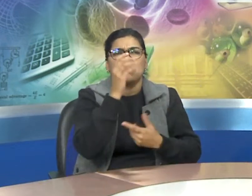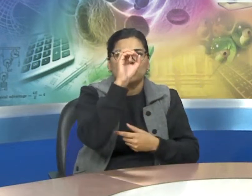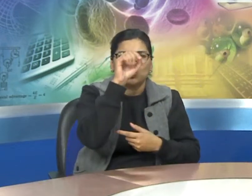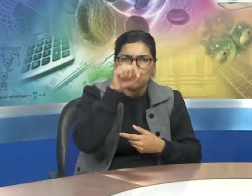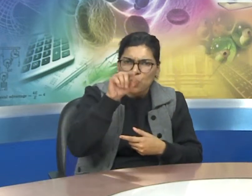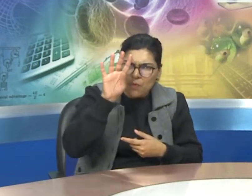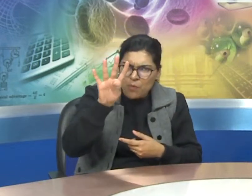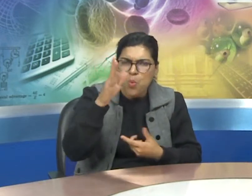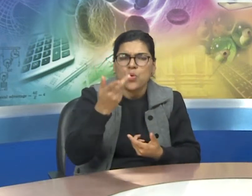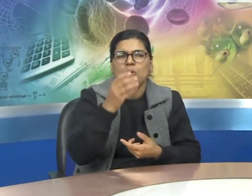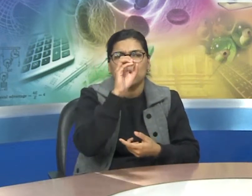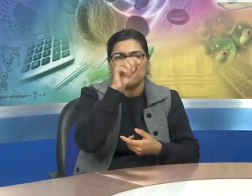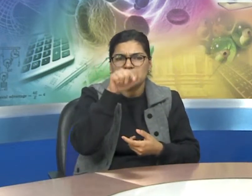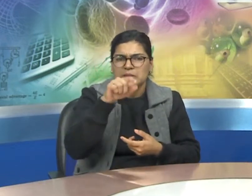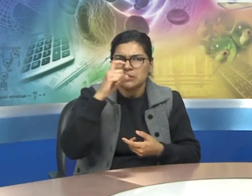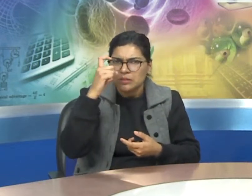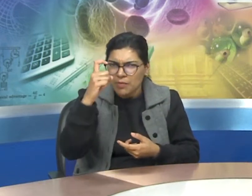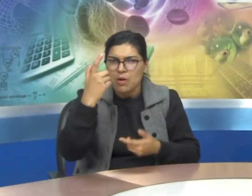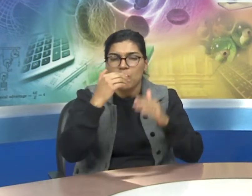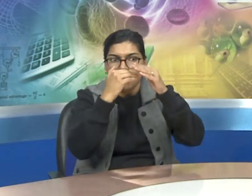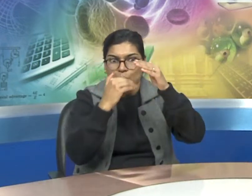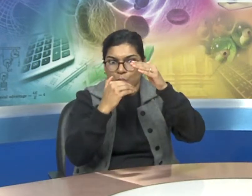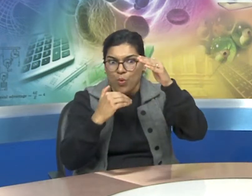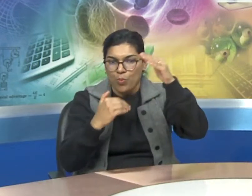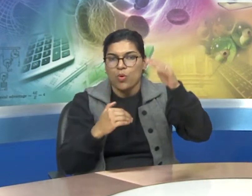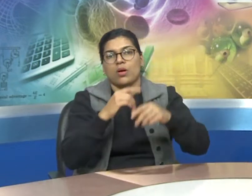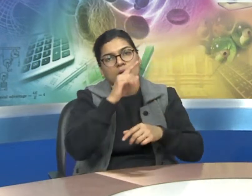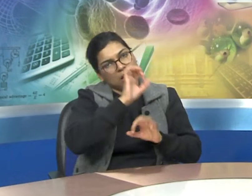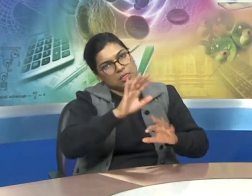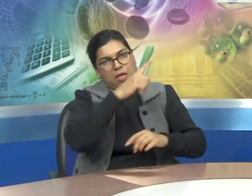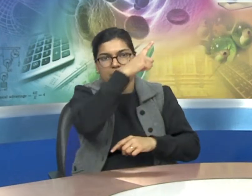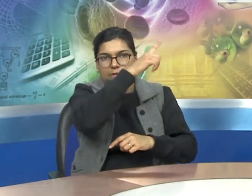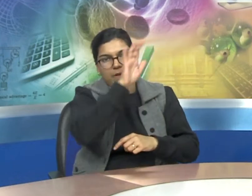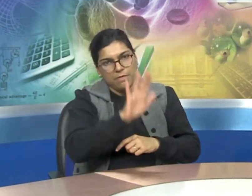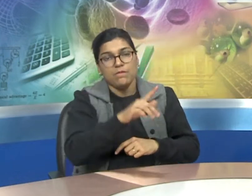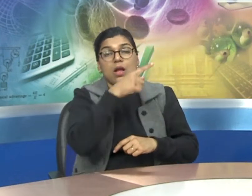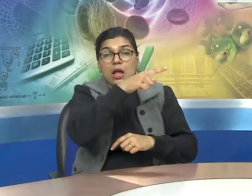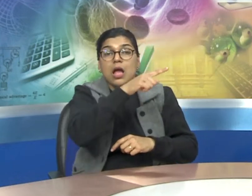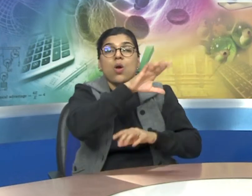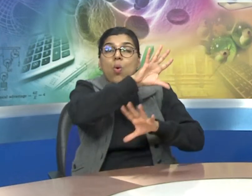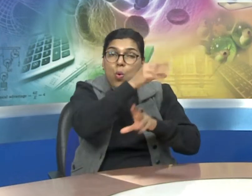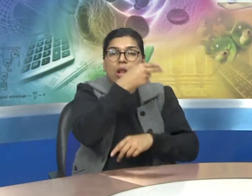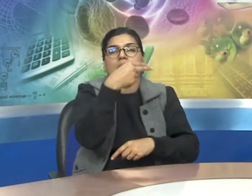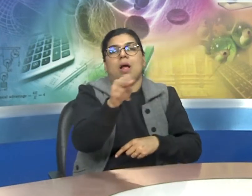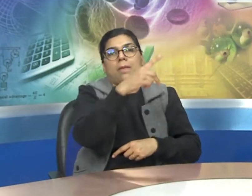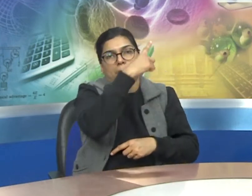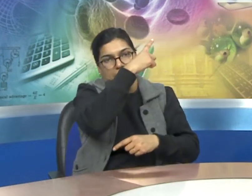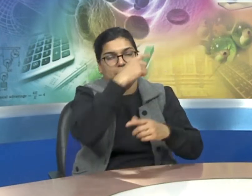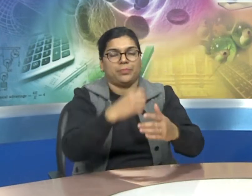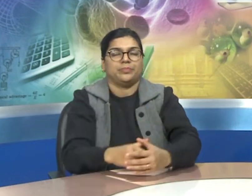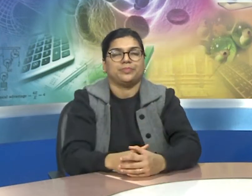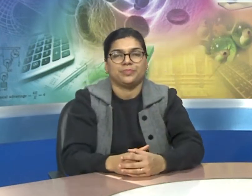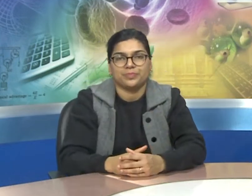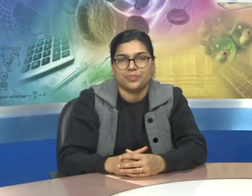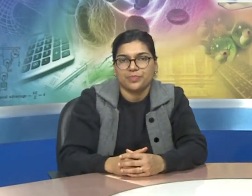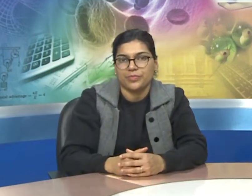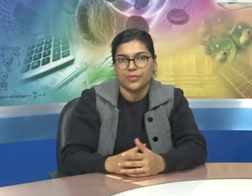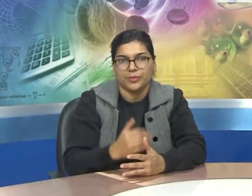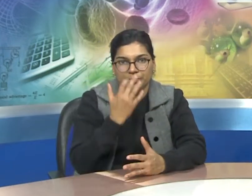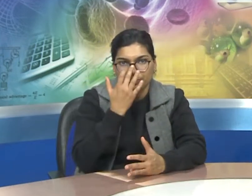the space as per your need. If you want to make it 1.0, 2.0 or 2.5, it is a space